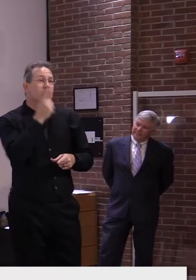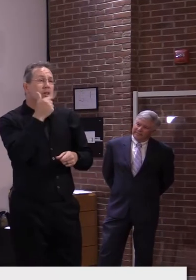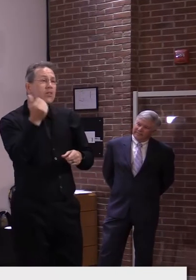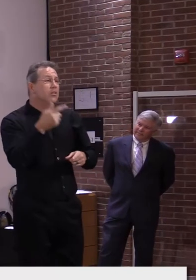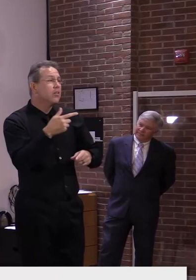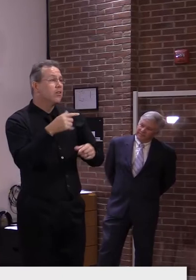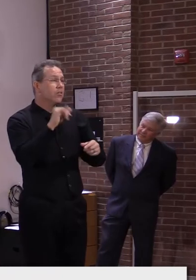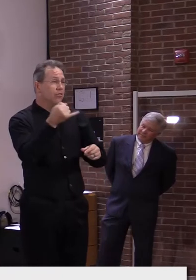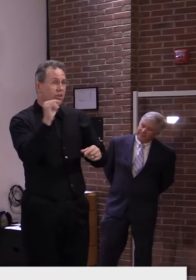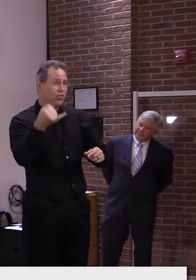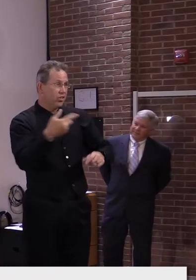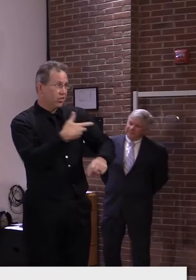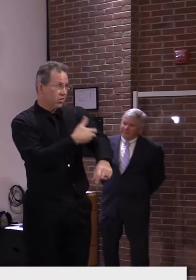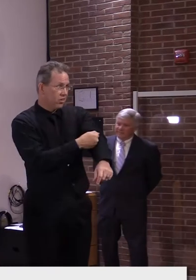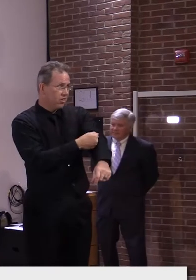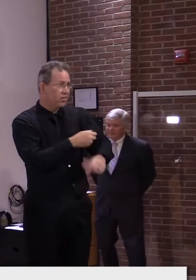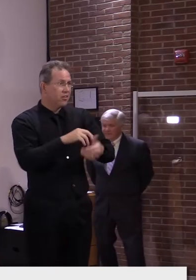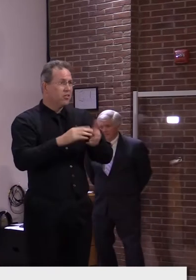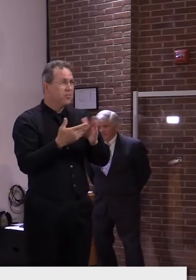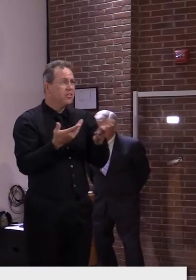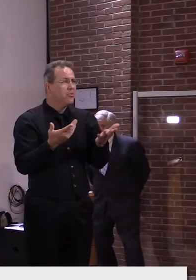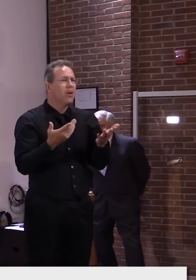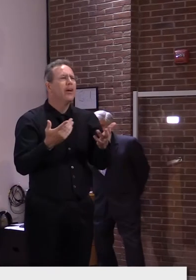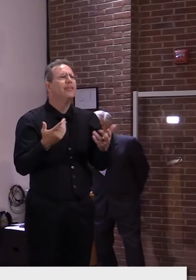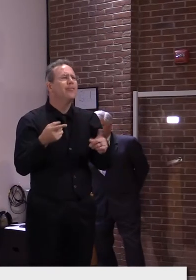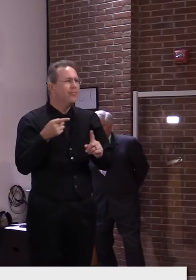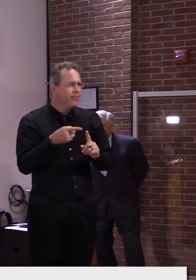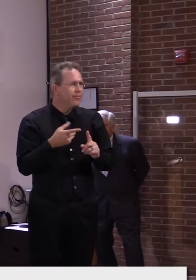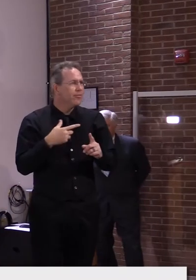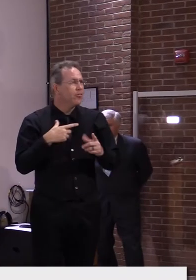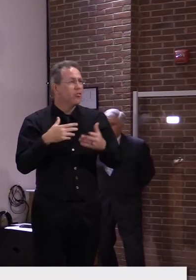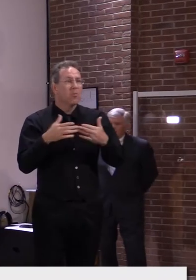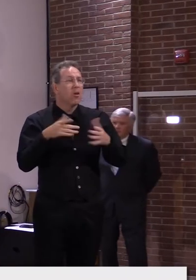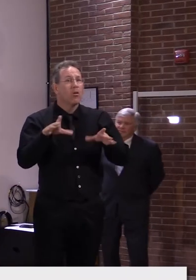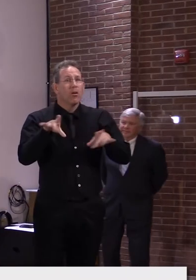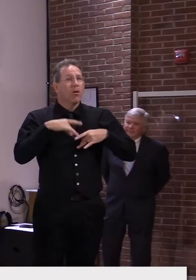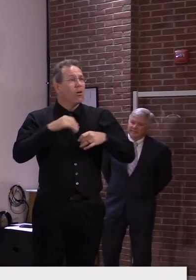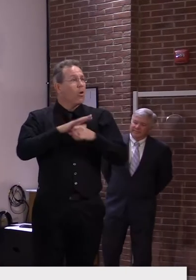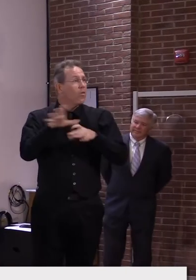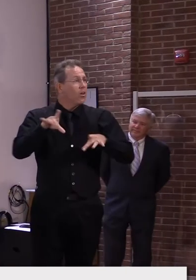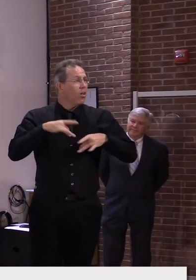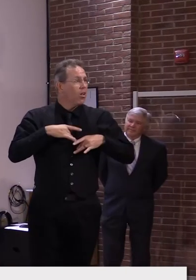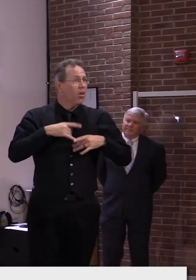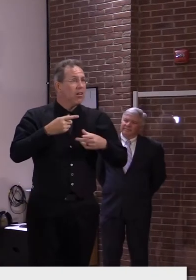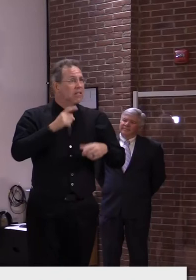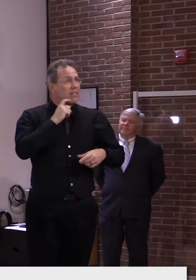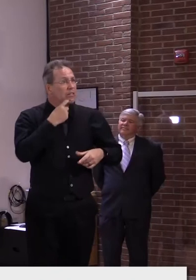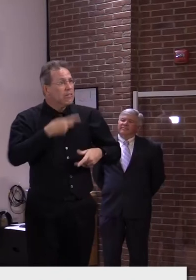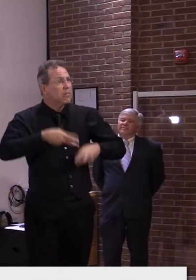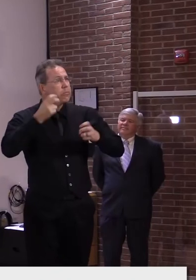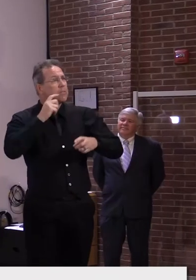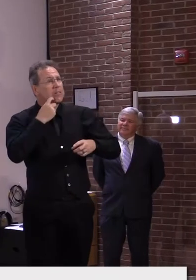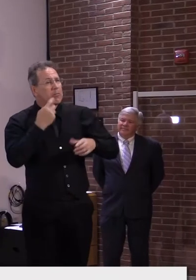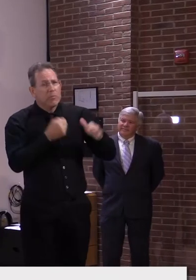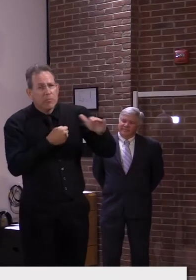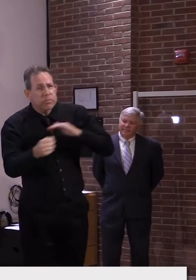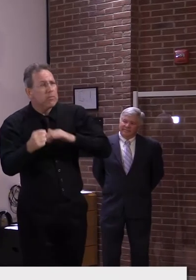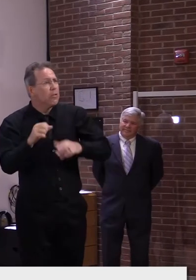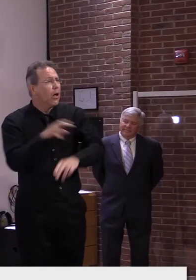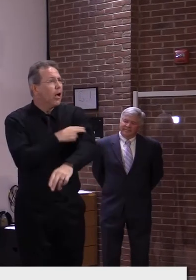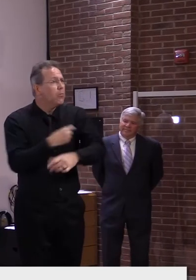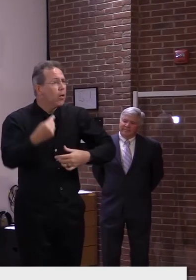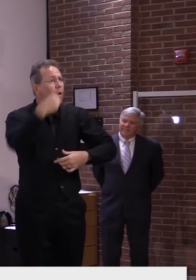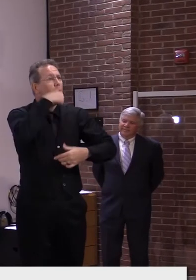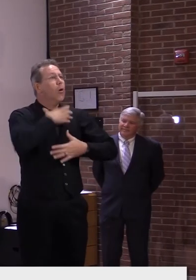do, which is prevent against severe illness, hospitalization, or death, and that